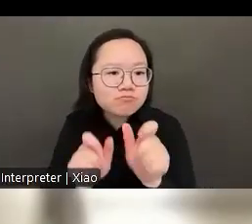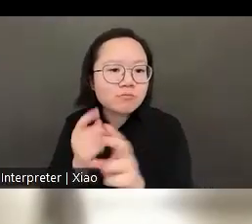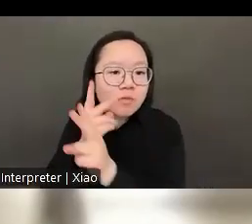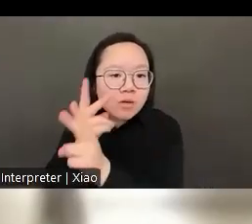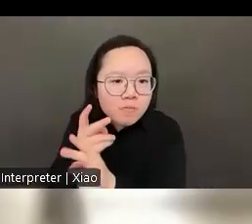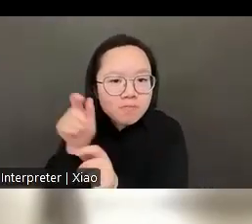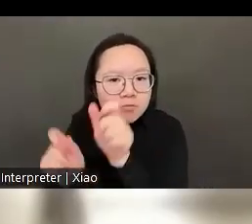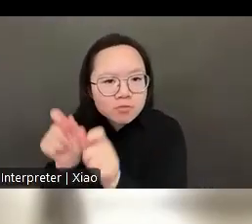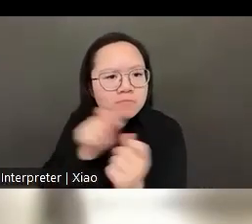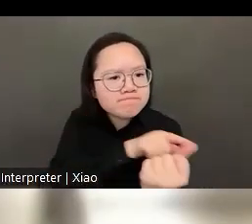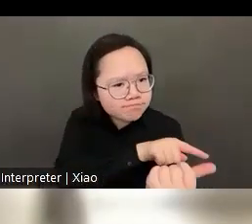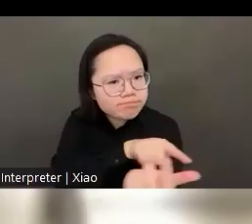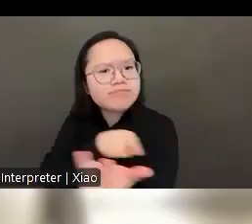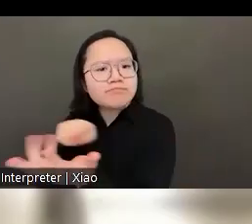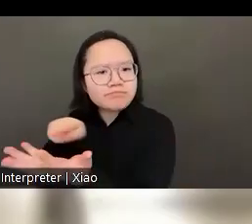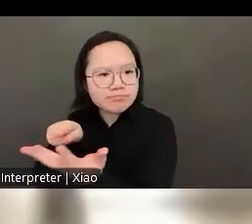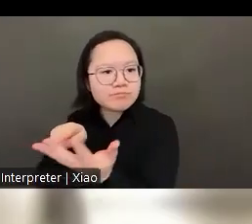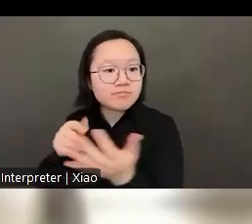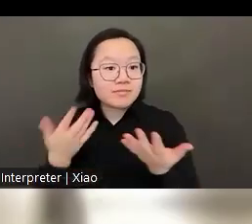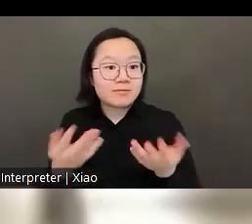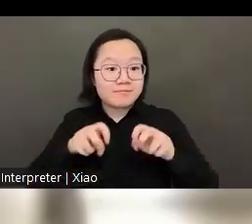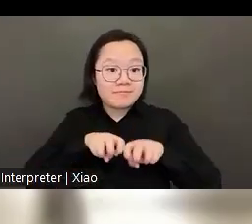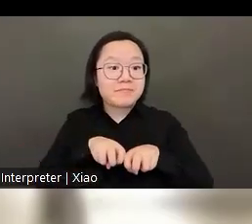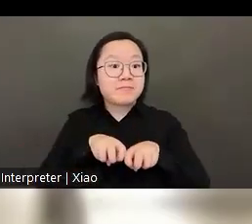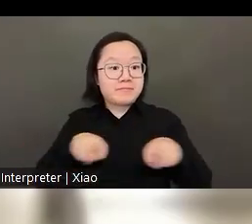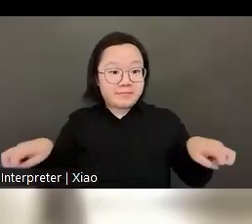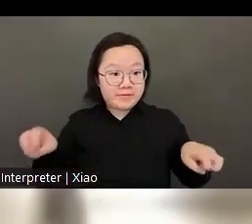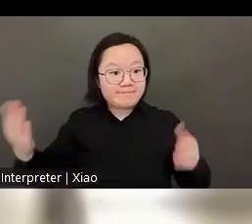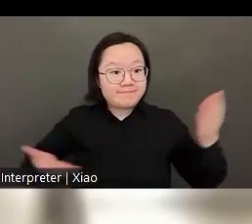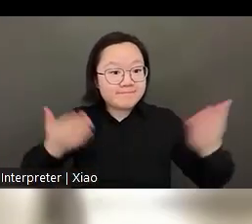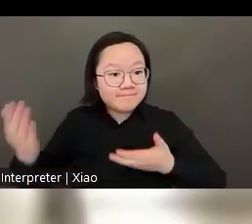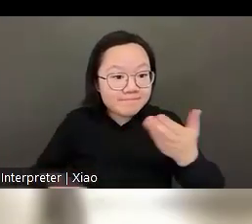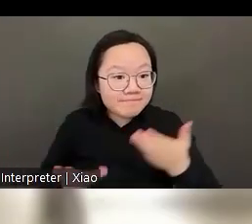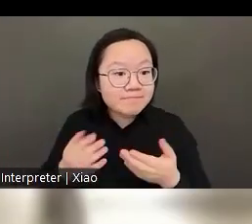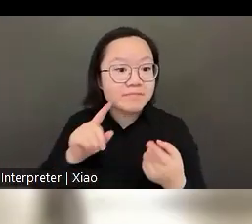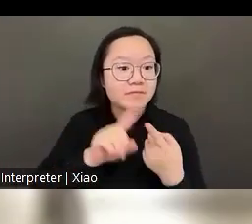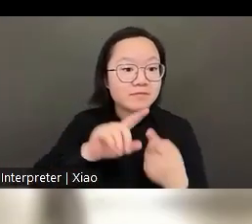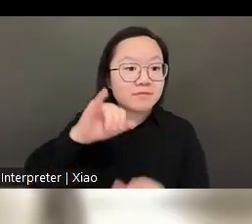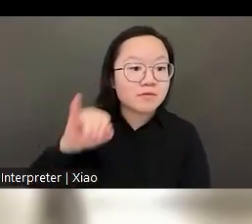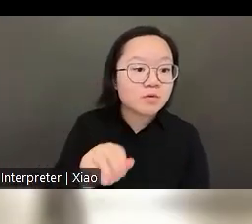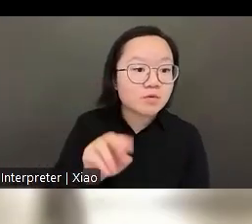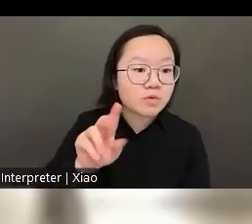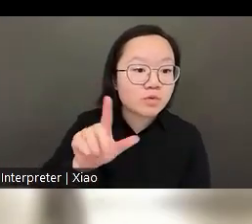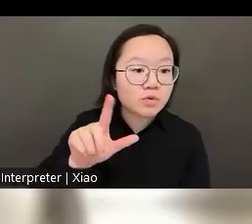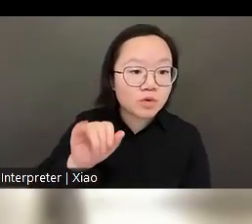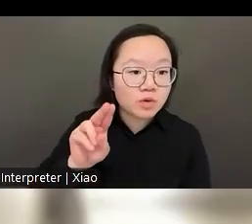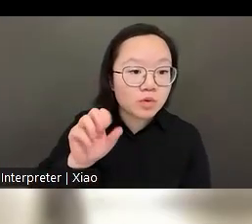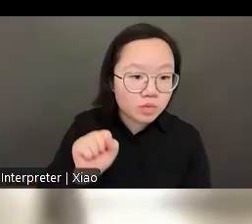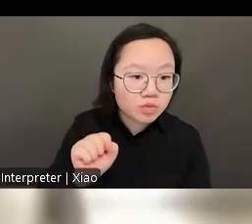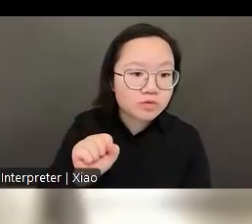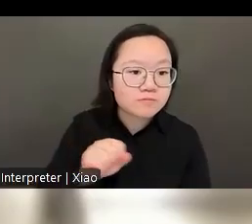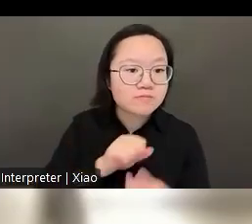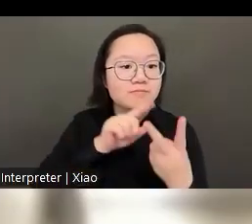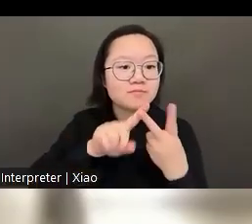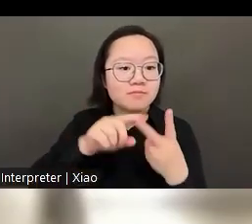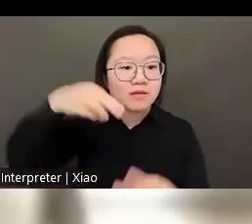We have with us Julius Mahundi, Program Lead, Sense International Tanzania, Mellen Marucha, Senior